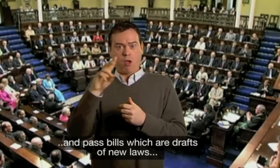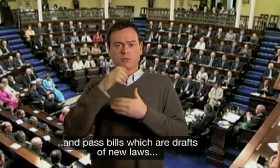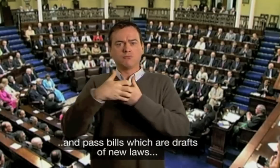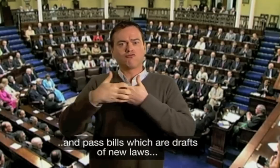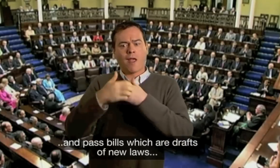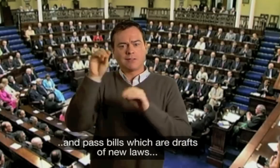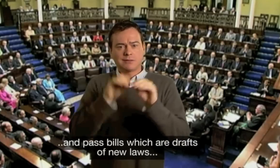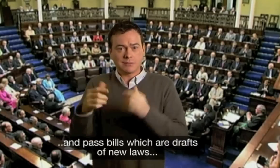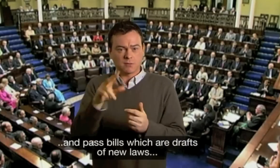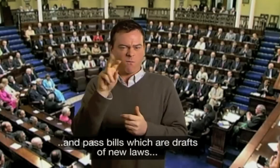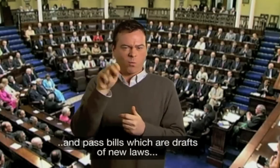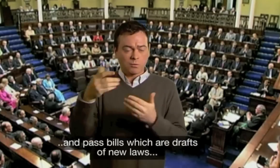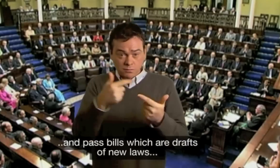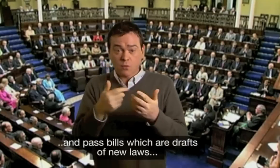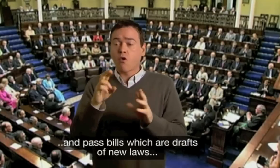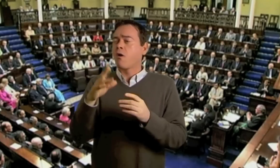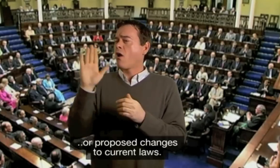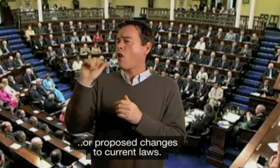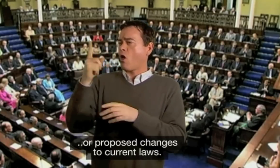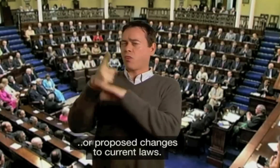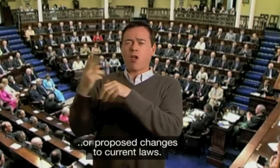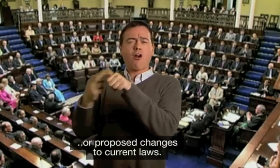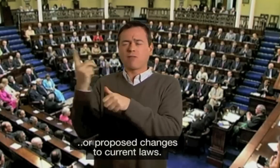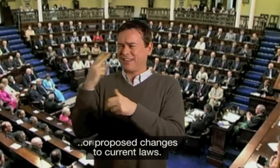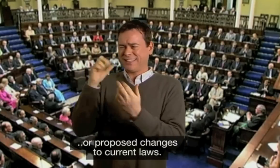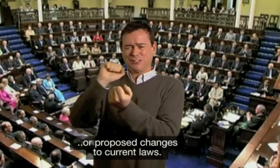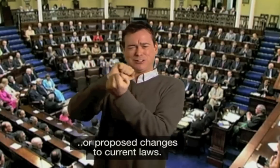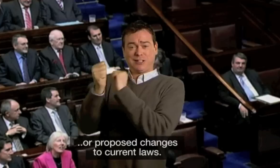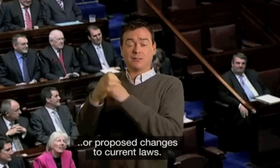bills, which are drafts of new laws or proposed changes to current laws.